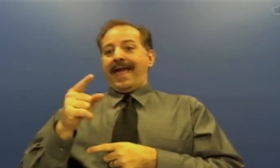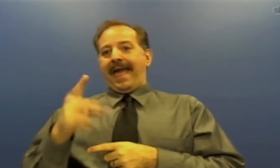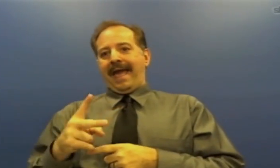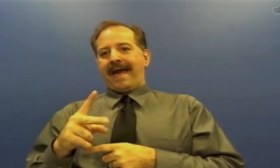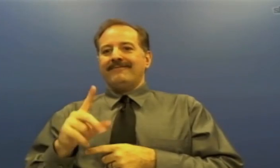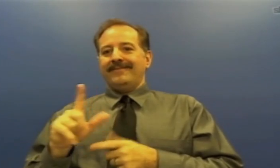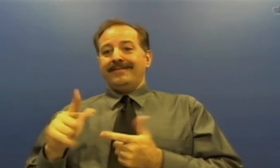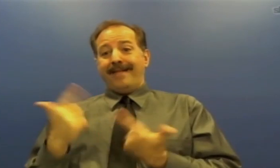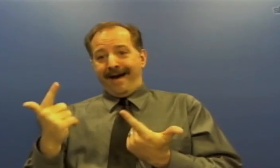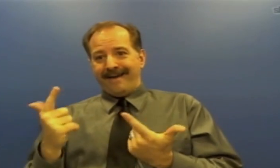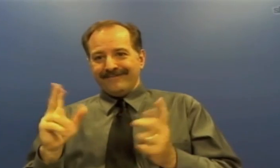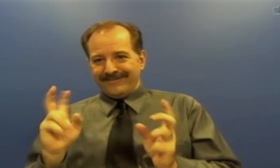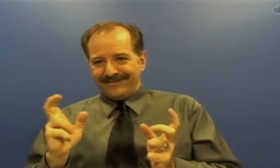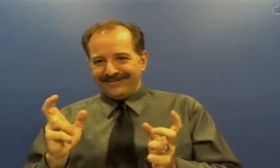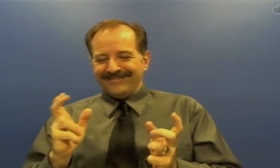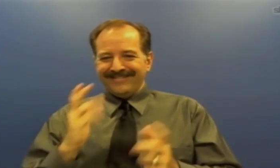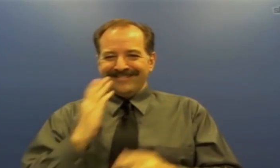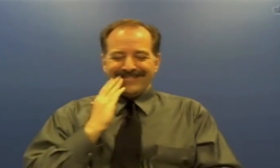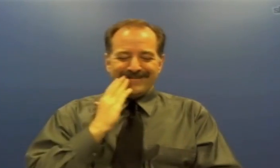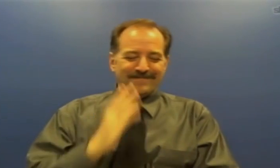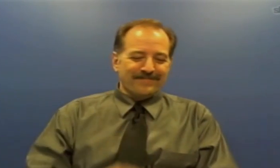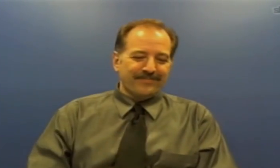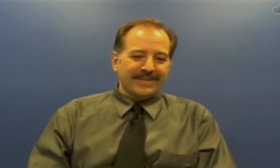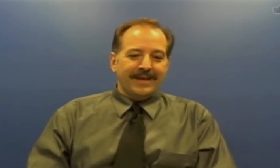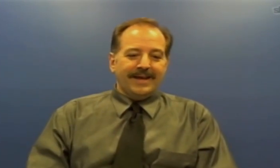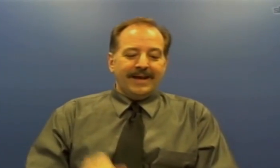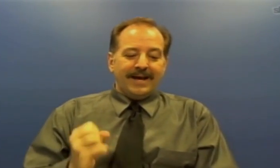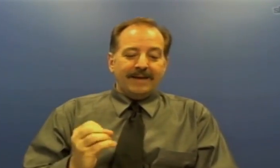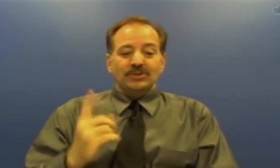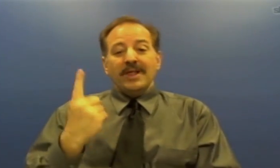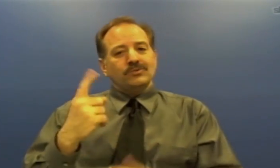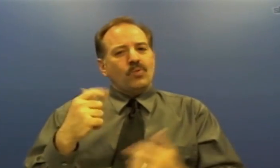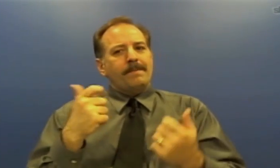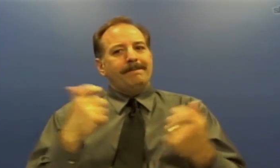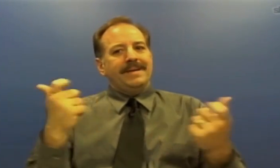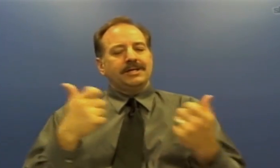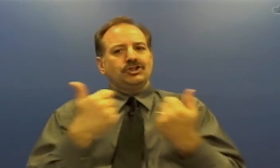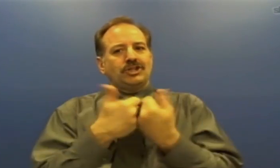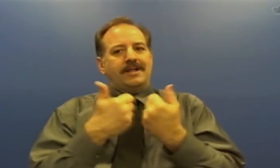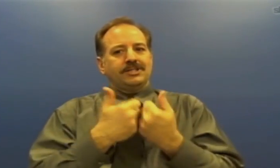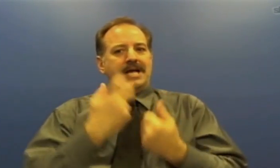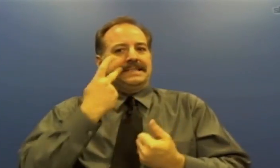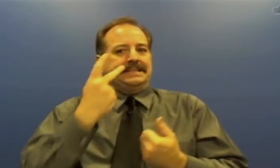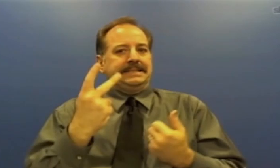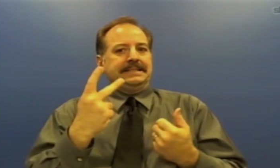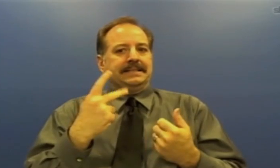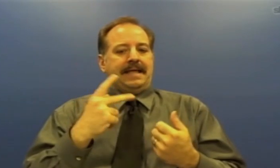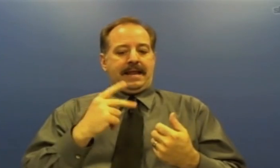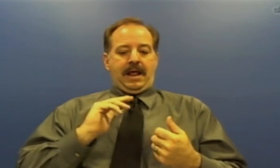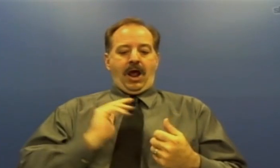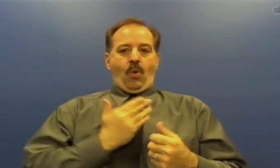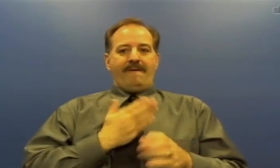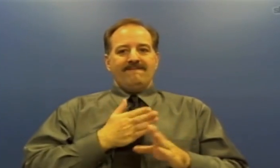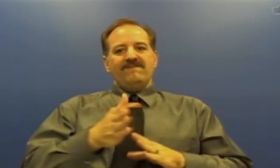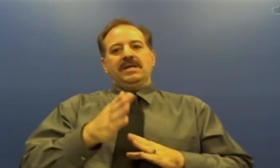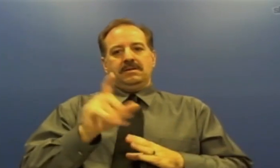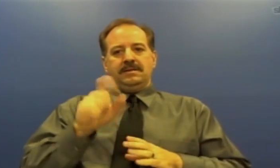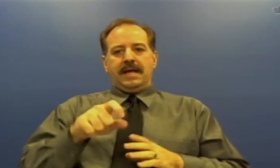has been provided virtually and the other half now is being provided in a live kind of setting. So this has been a big challenge that I